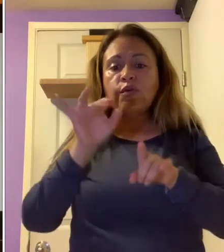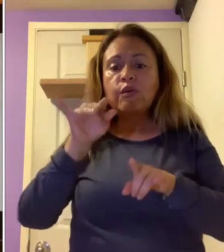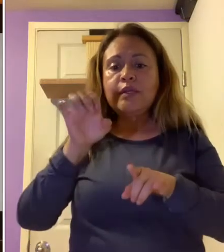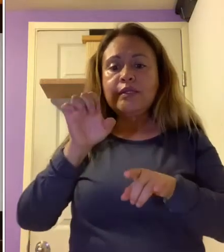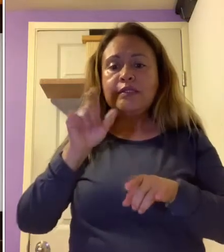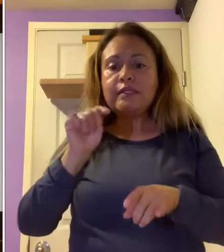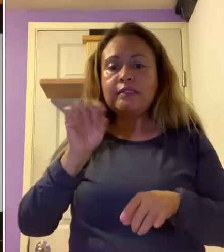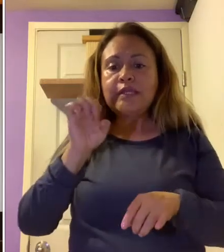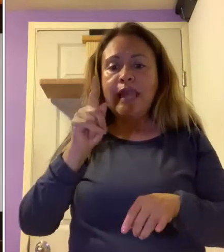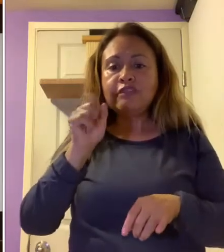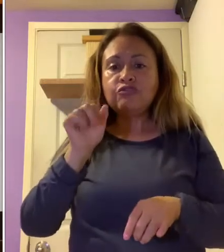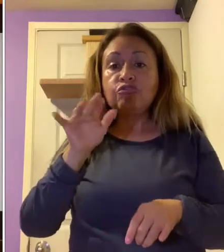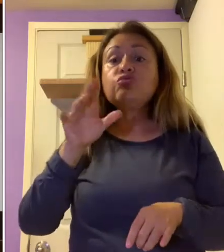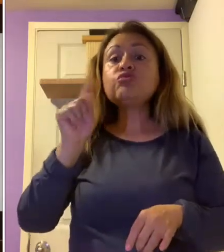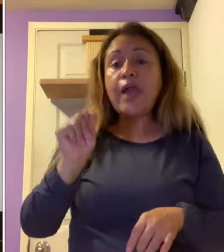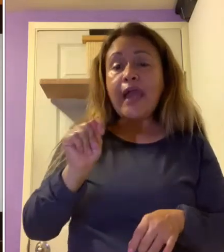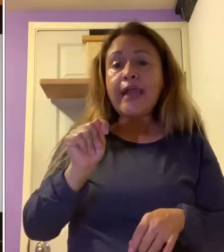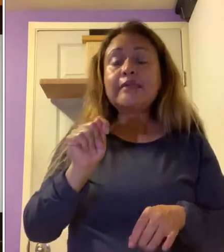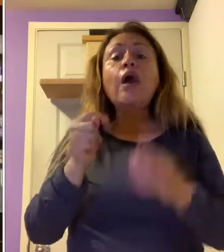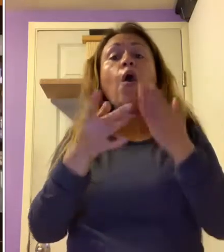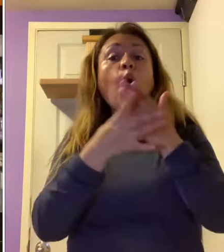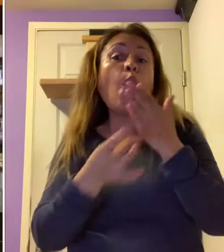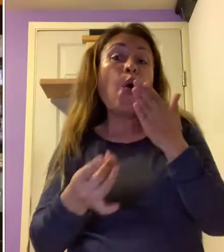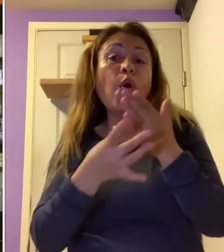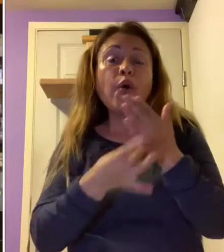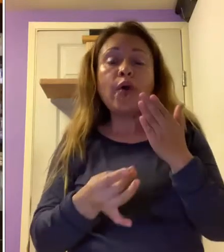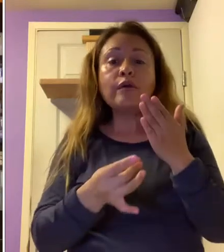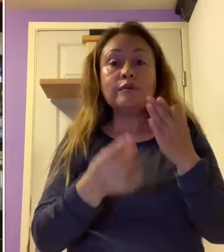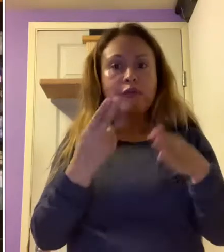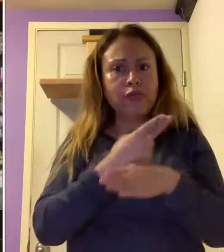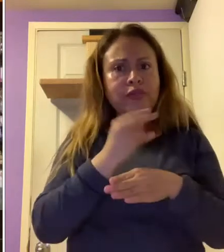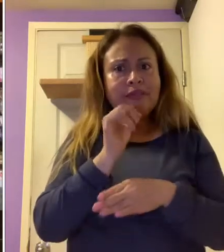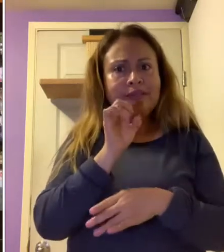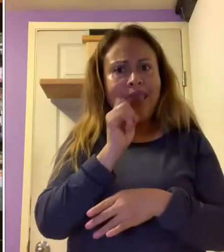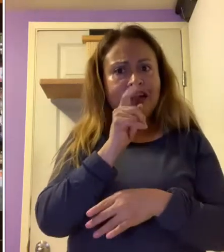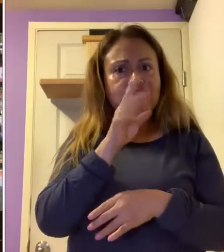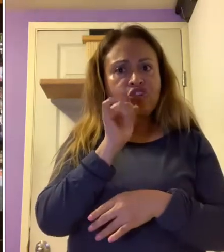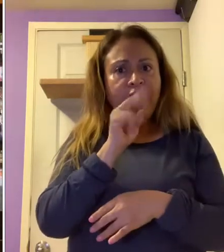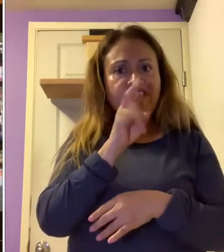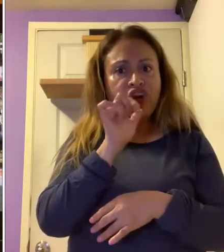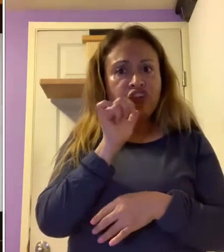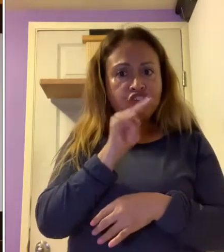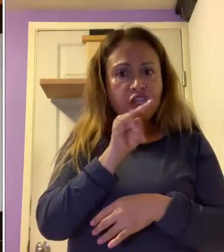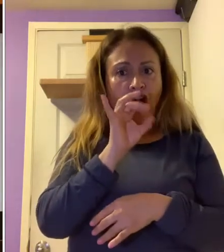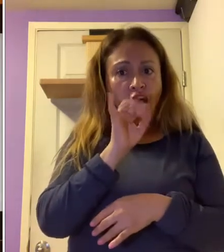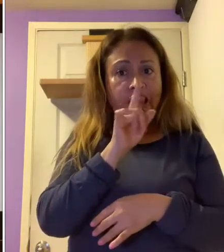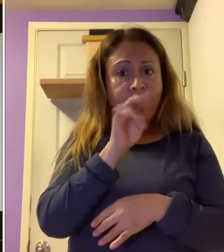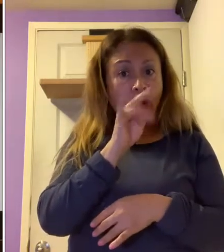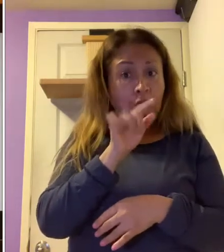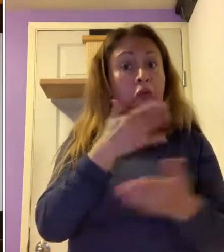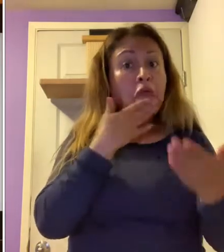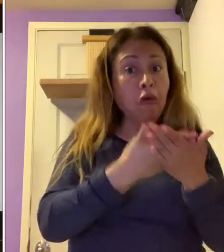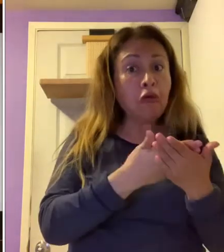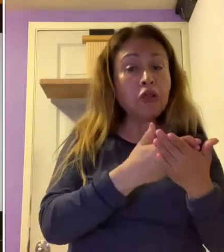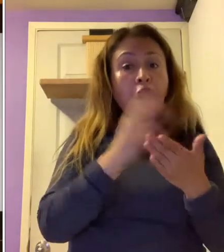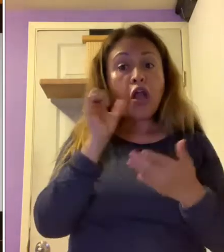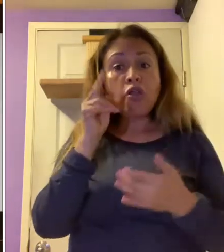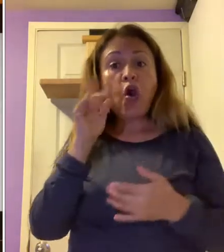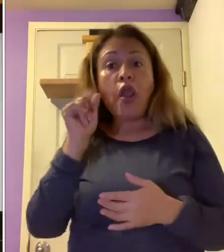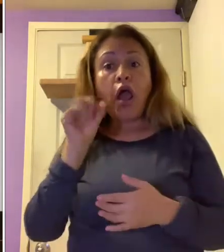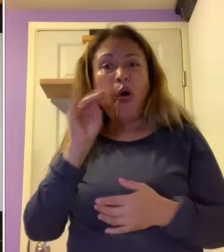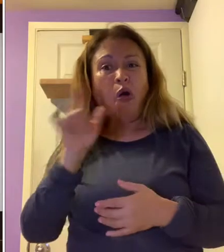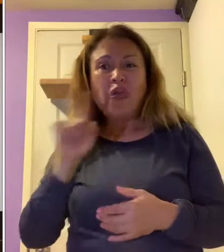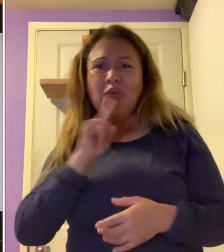using yeast extract, another word for MSG. And we look at the oil, and it's funny because they're actually using extra virgin olive oil, which is really good, but also